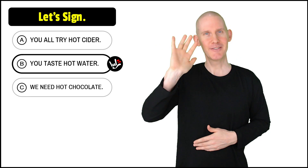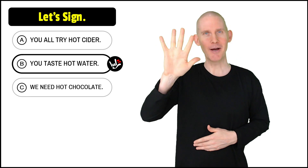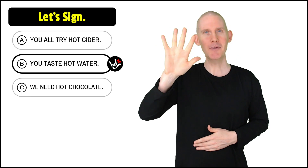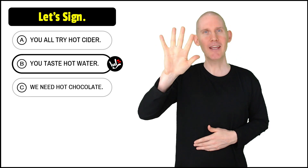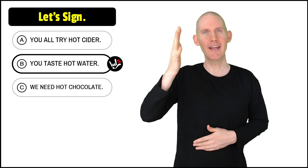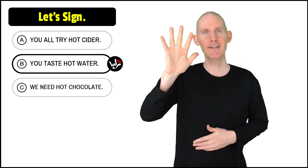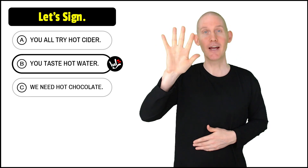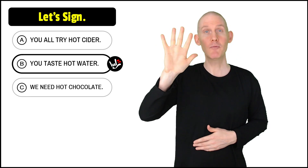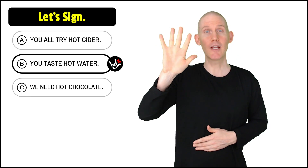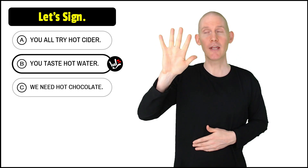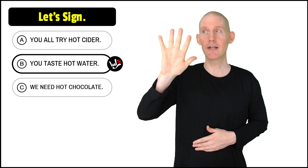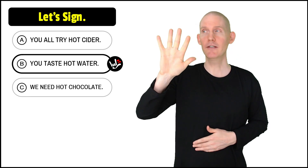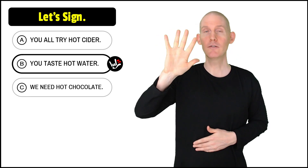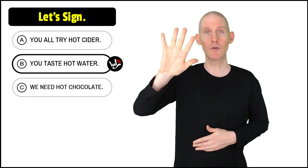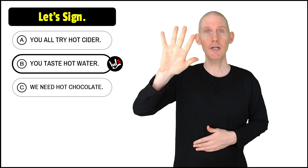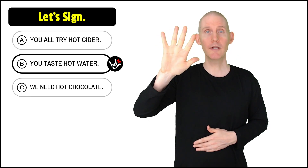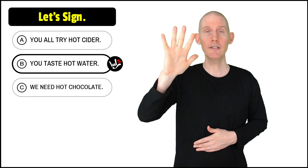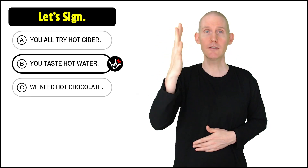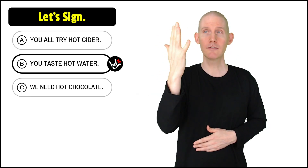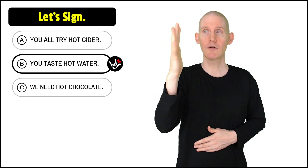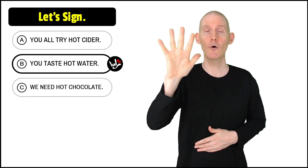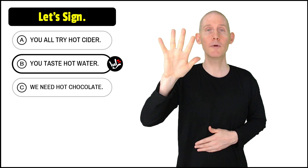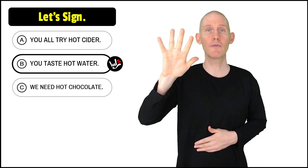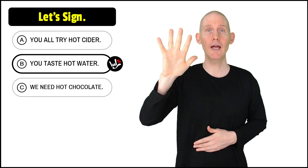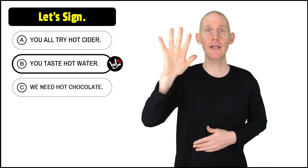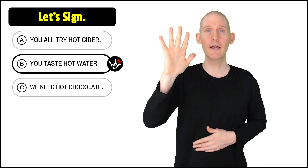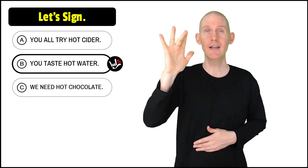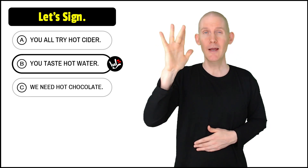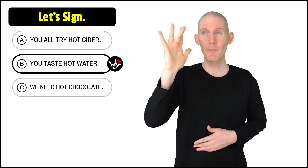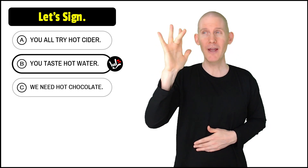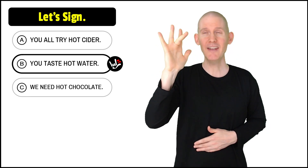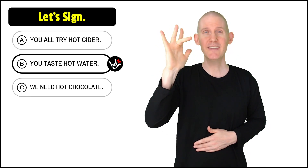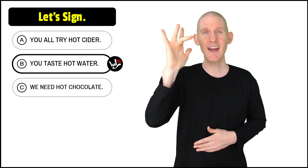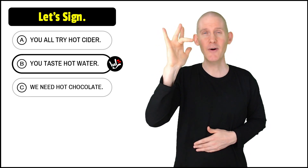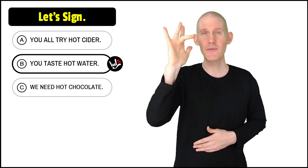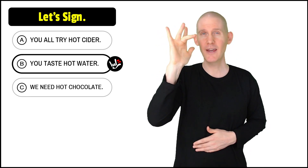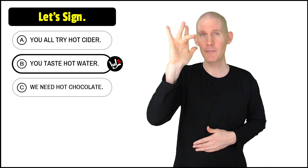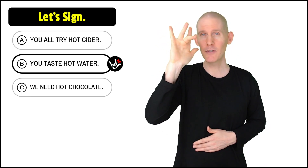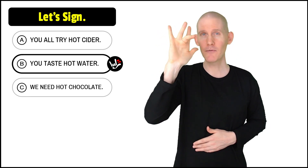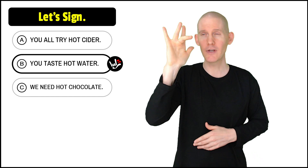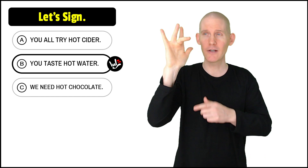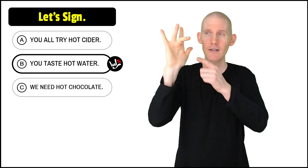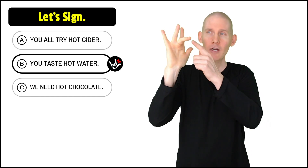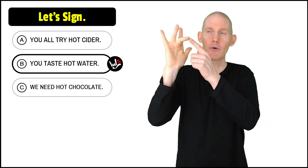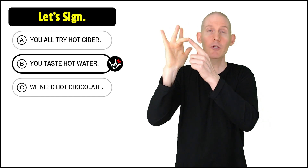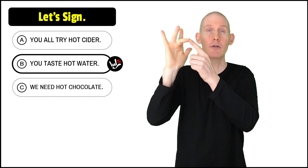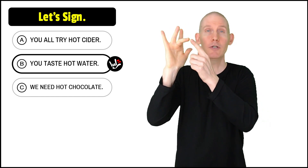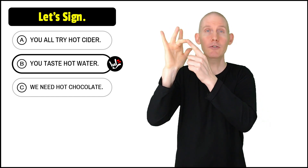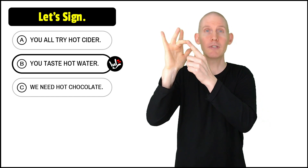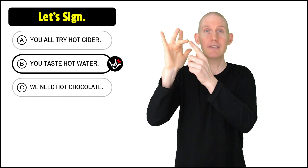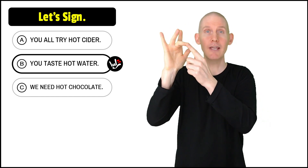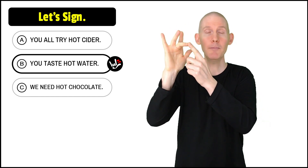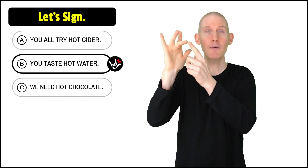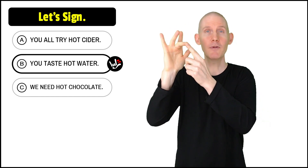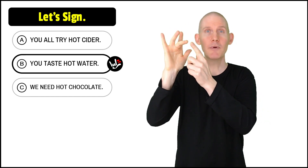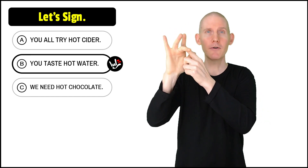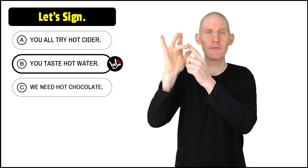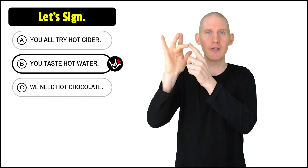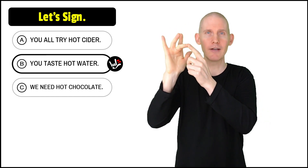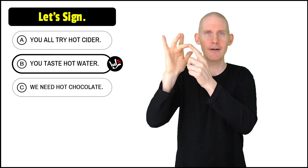Dominant hand, I'm right-handed. Go like this. Open flat hand. Bend down that middle finger. We're going to use the tip of the middle finger.